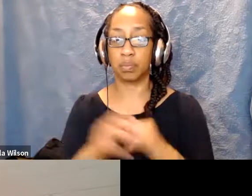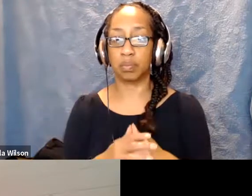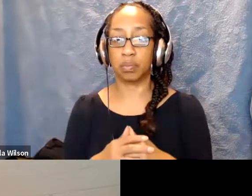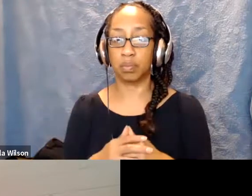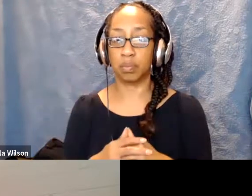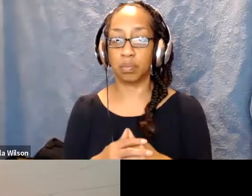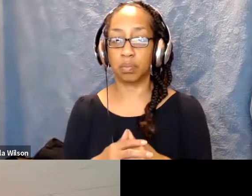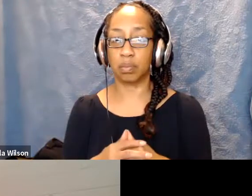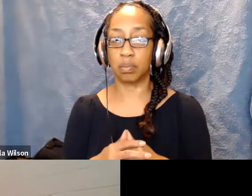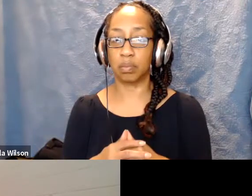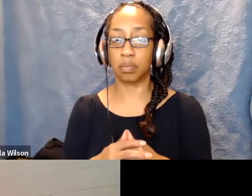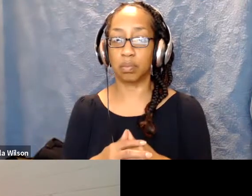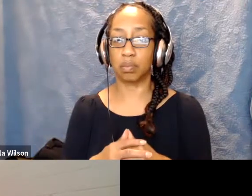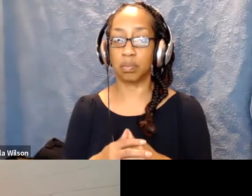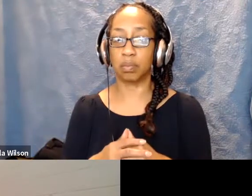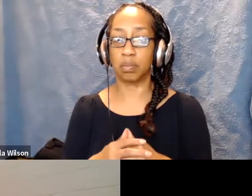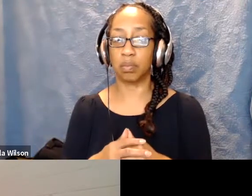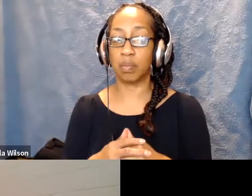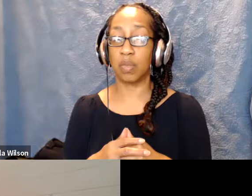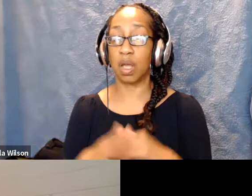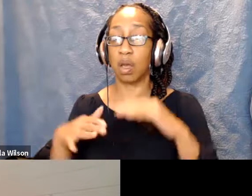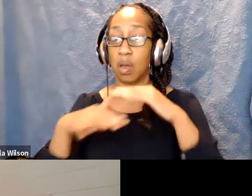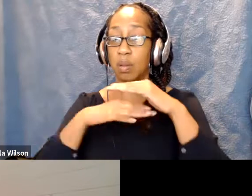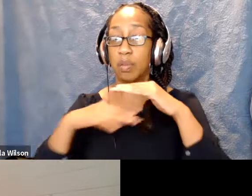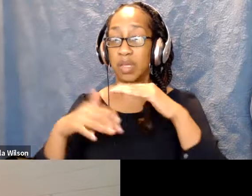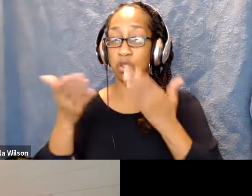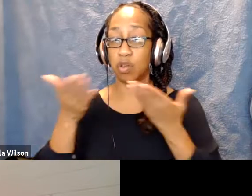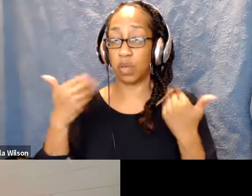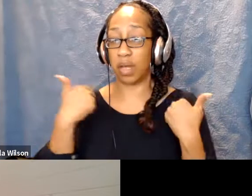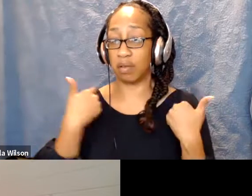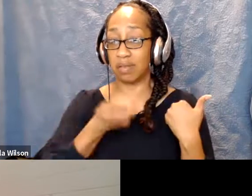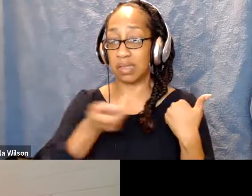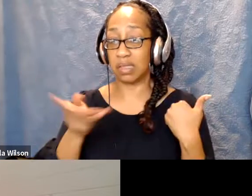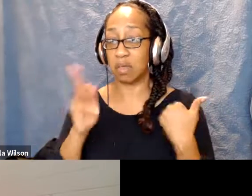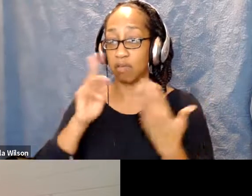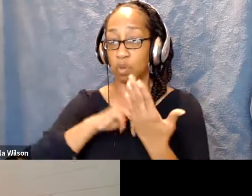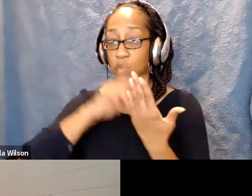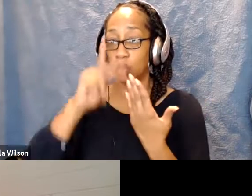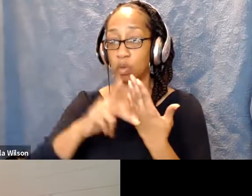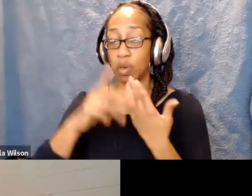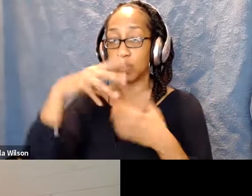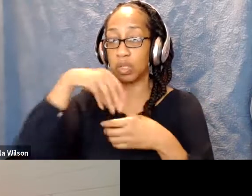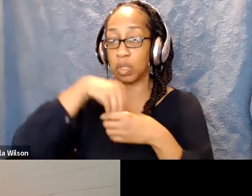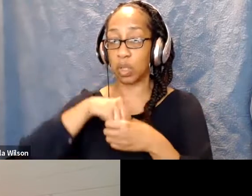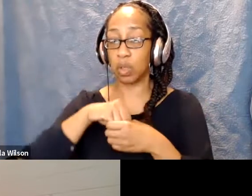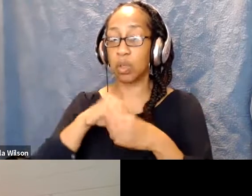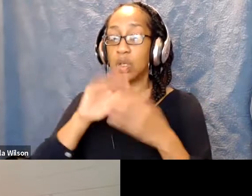So with the 6 core services, we have several programs which include community